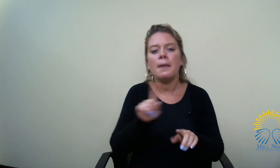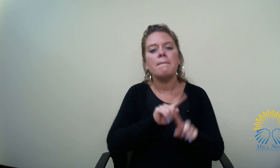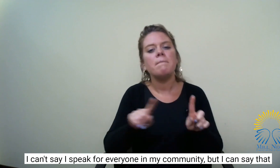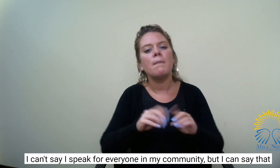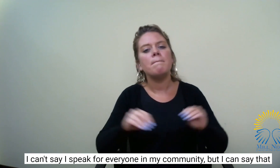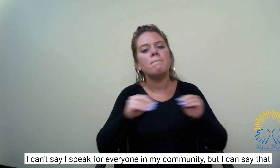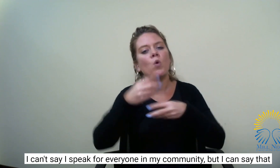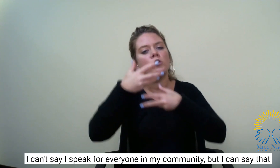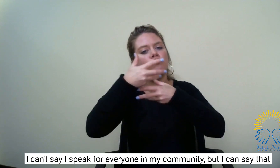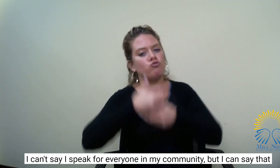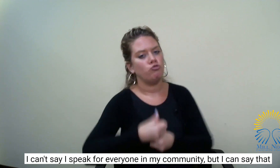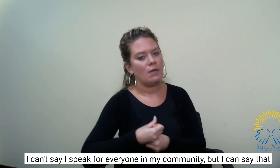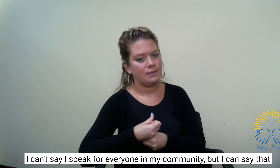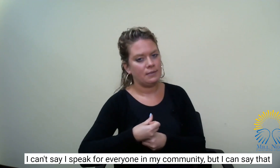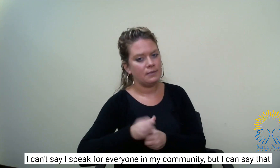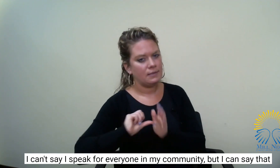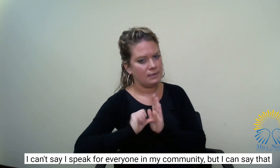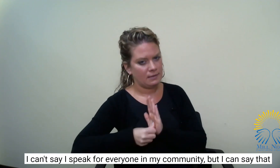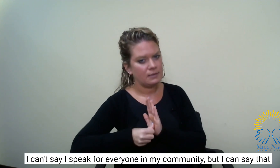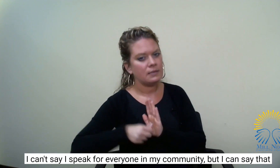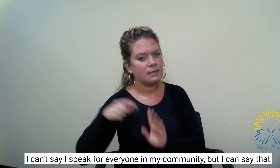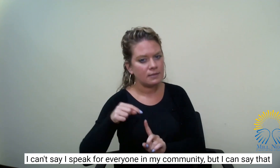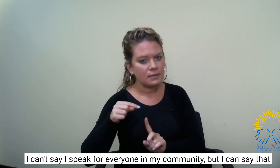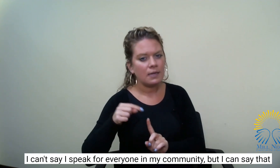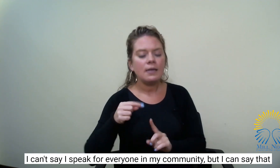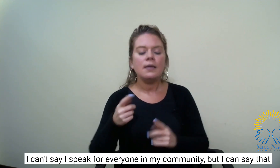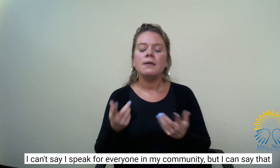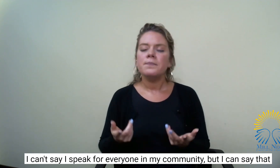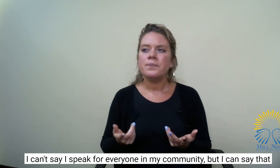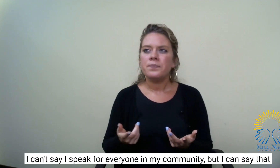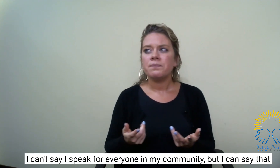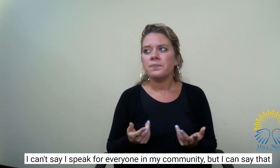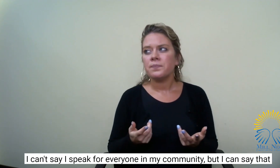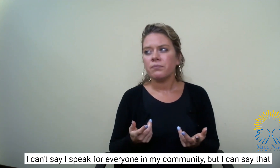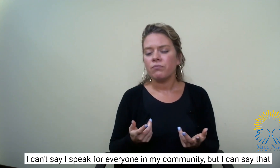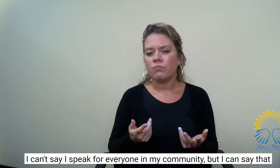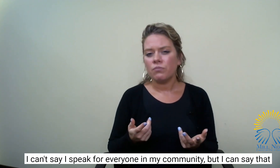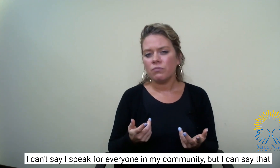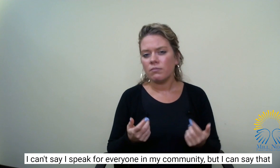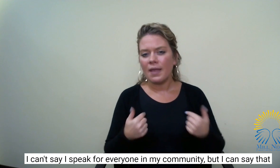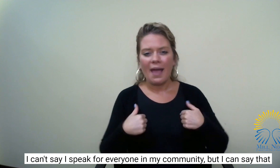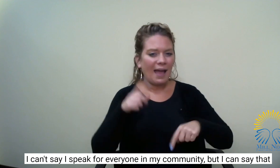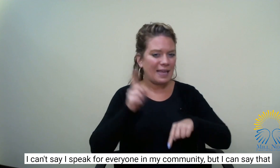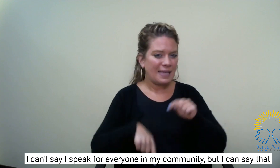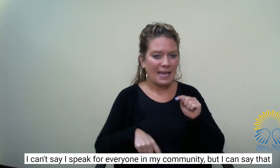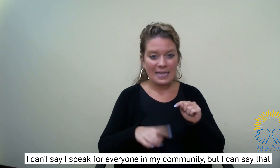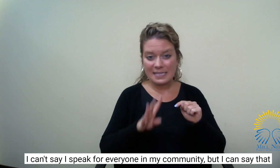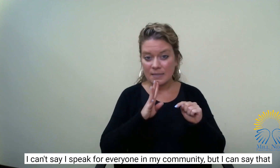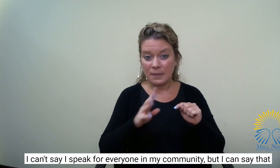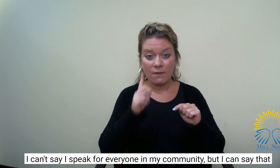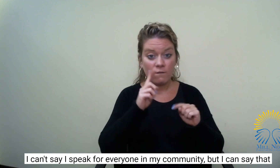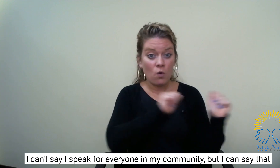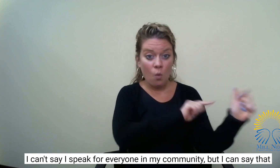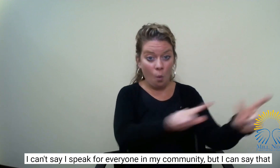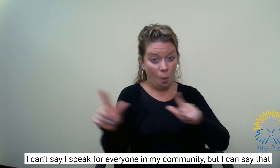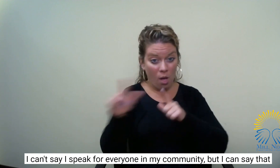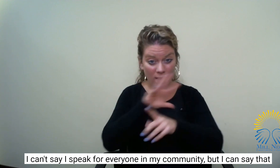I can't say I speak for everyone in my community, but I can say